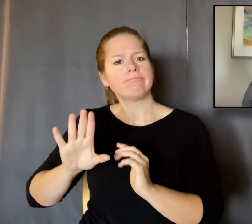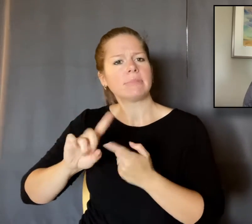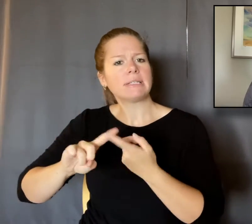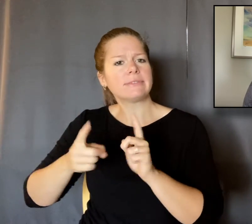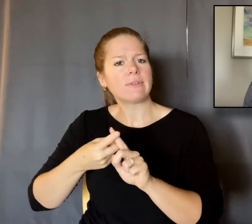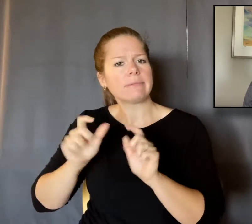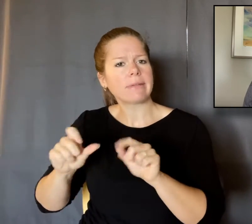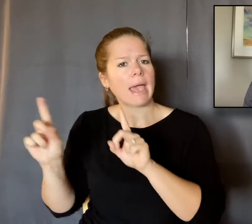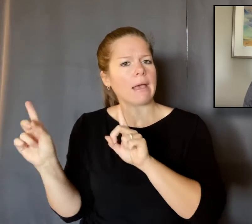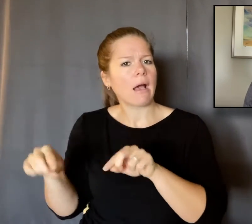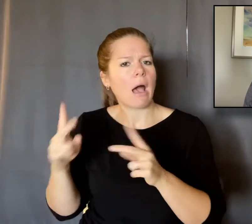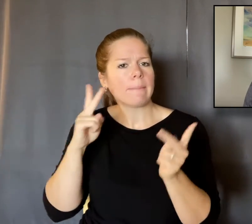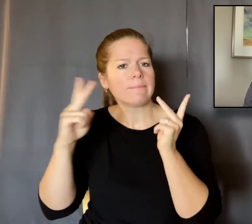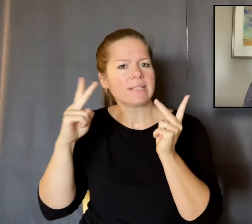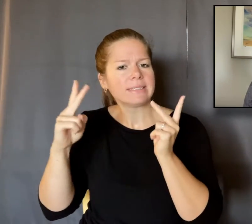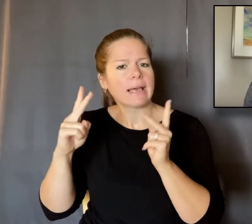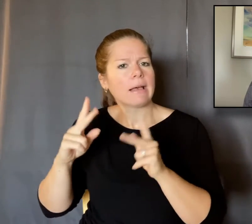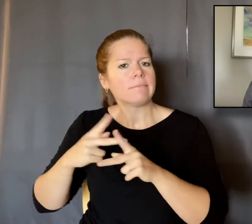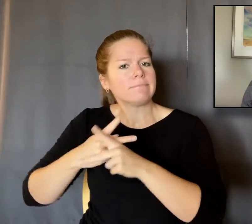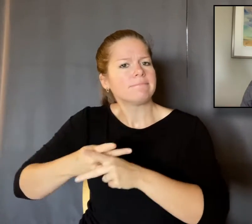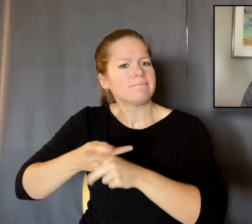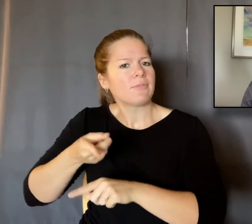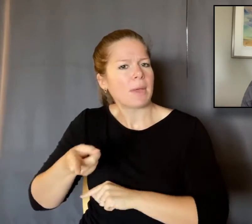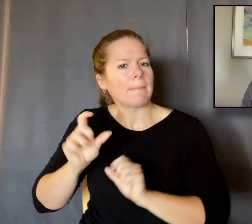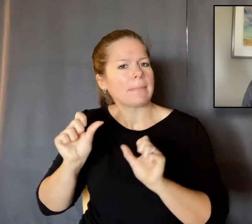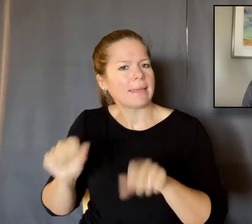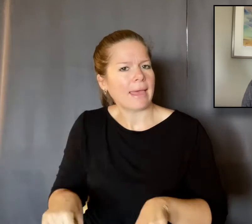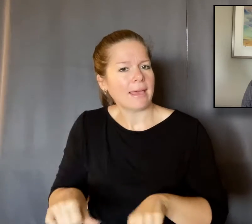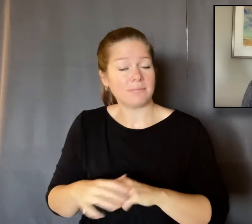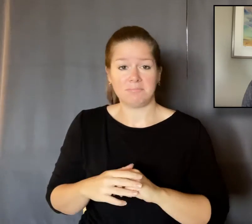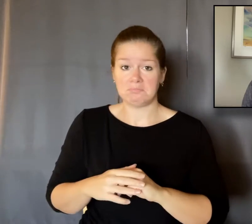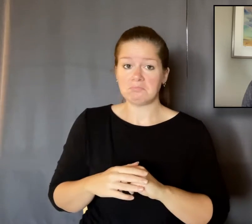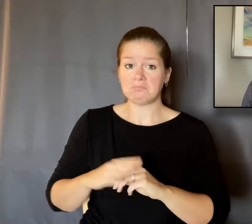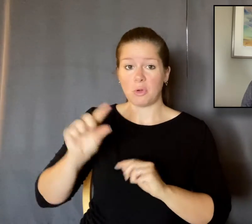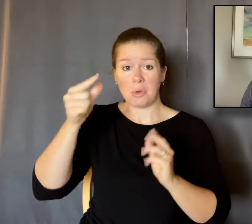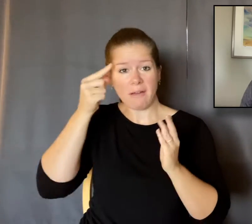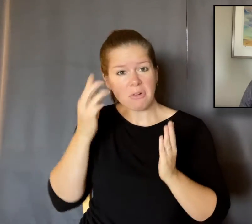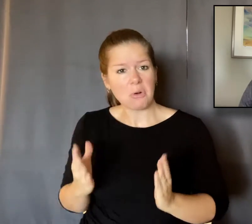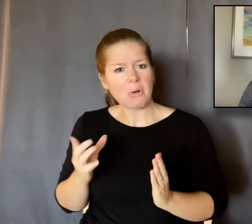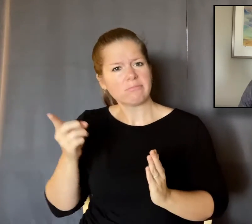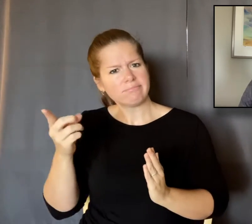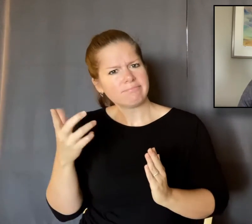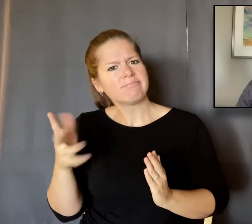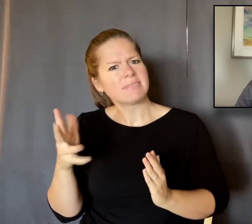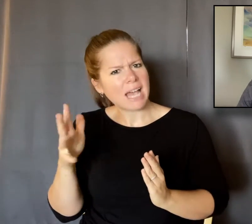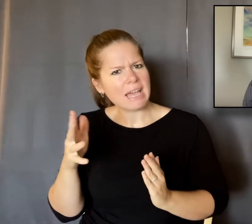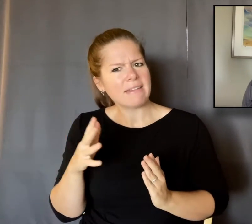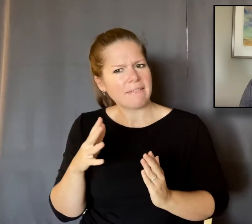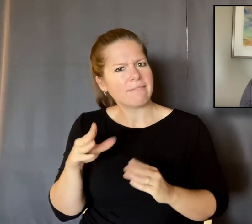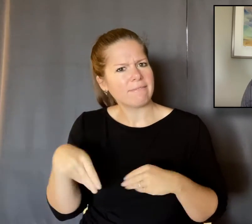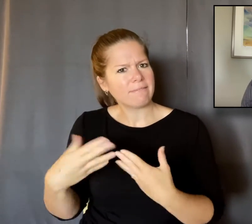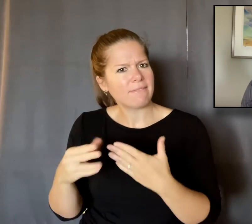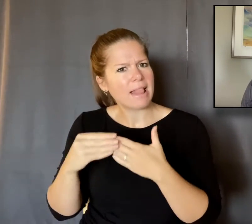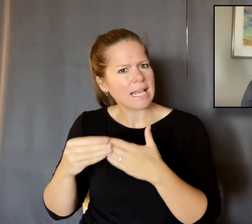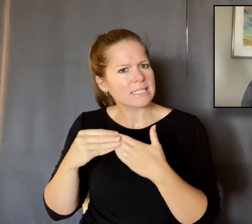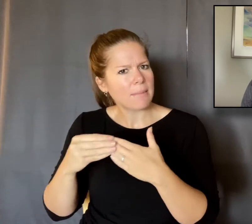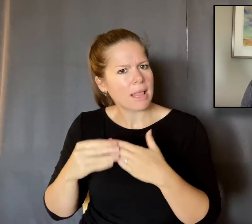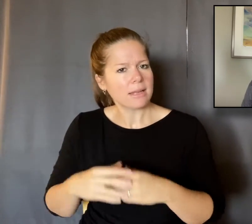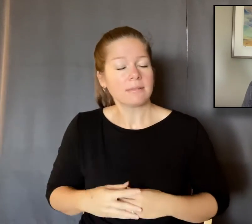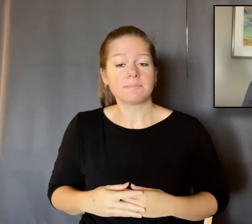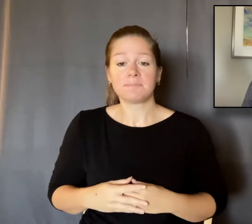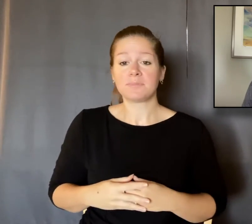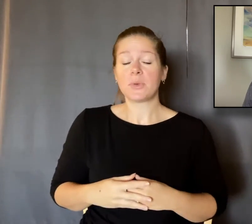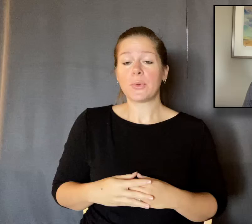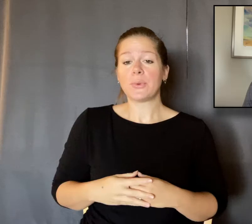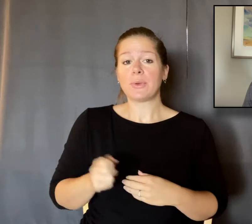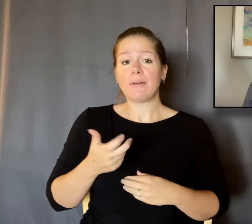so that's pretty neat. Felix seems like a pretty reasonable guy. He's going to let Paul have lots of visitors and have some liberty. And after some days, Felix